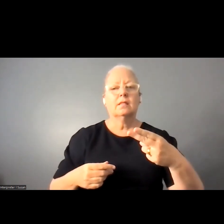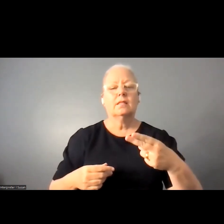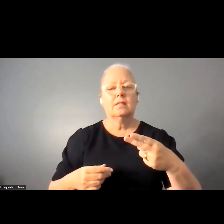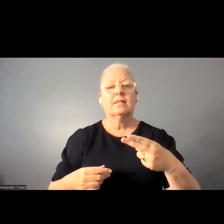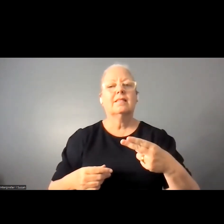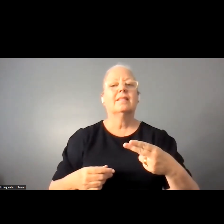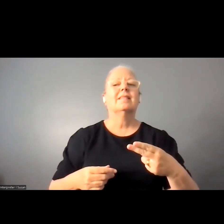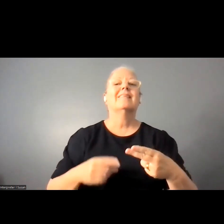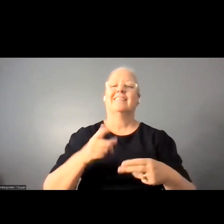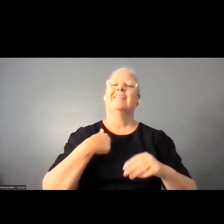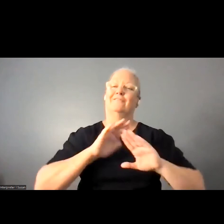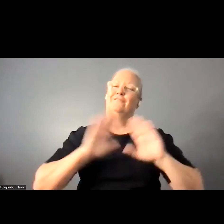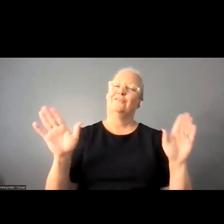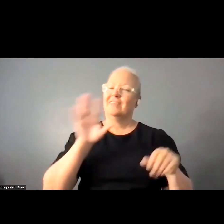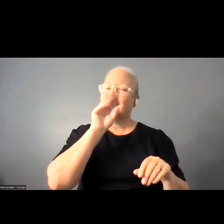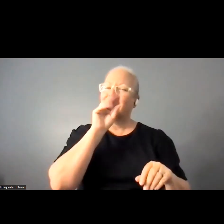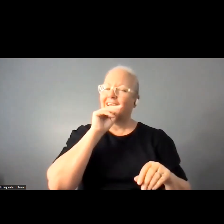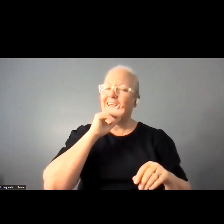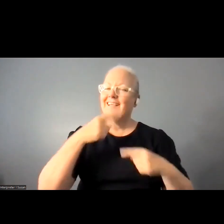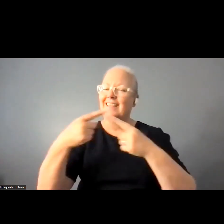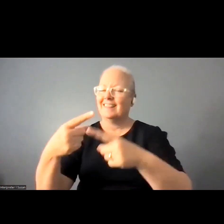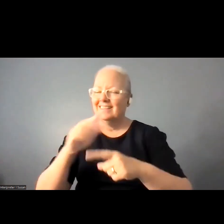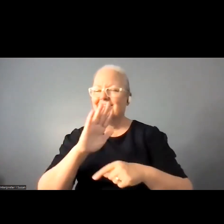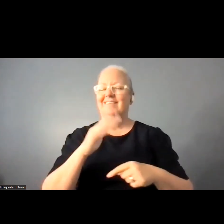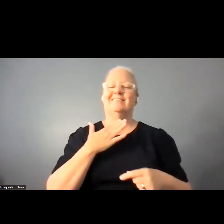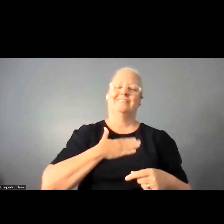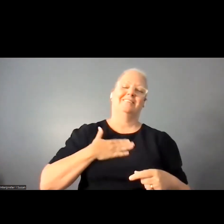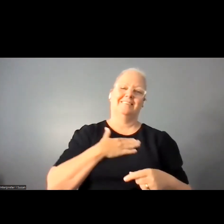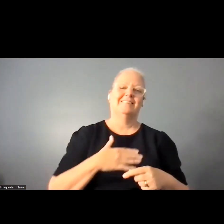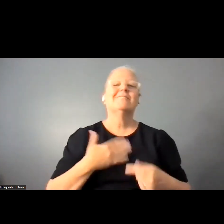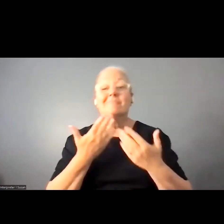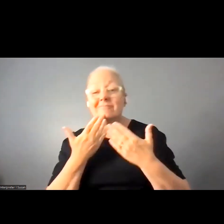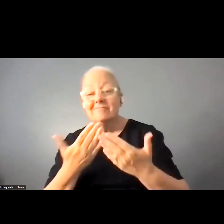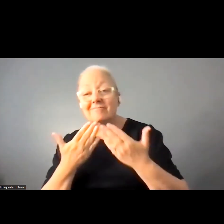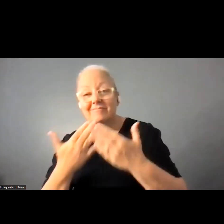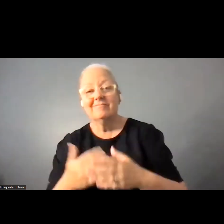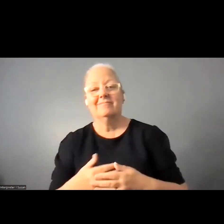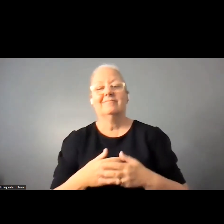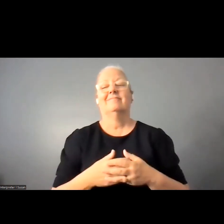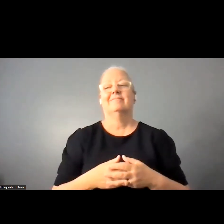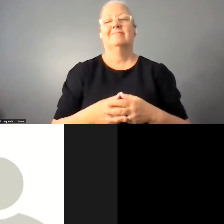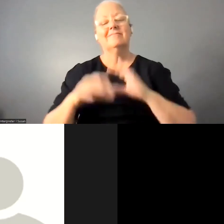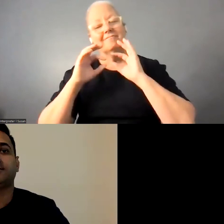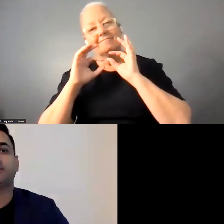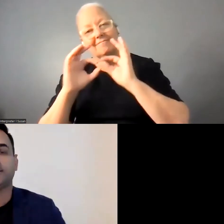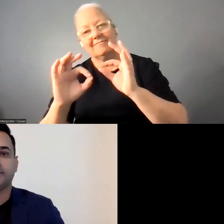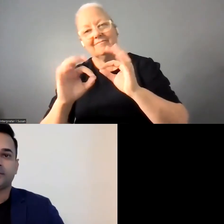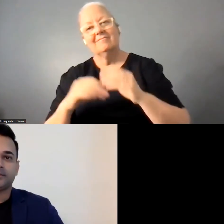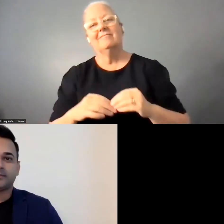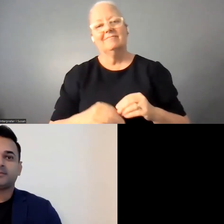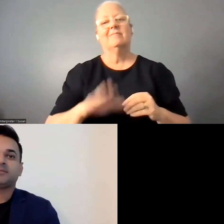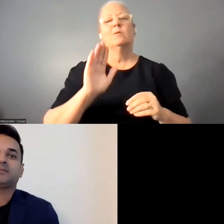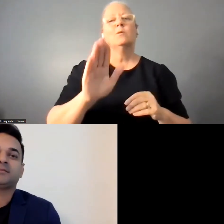Yeah, I'm done. I'm done. Thank you. Thank you so much for your wonderful submission.